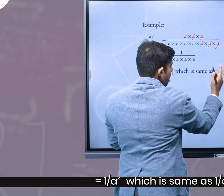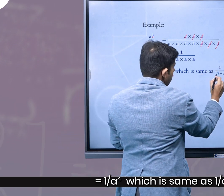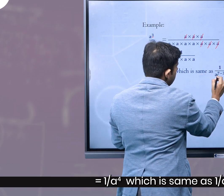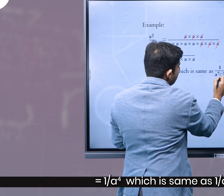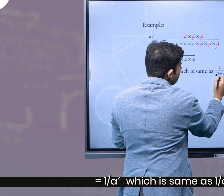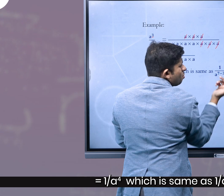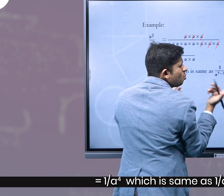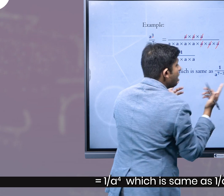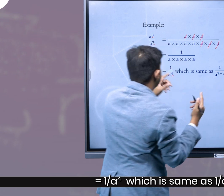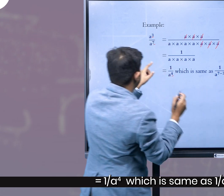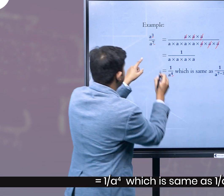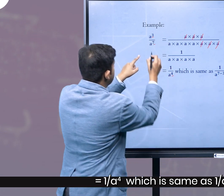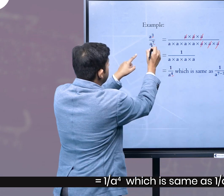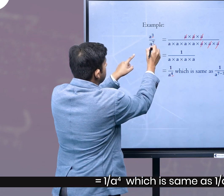1 by a to the power of 7 minus 3.